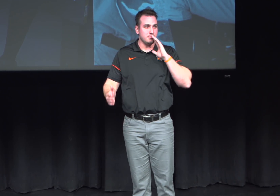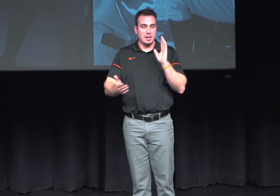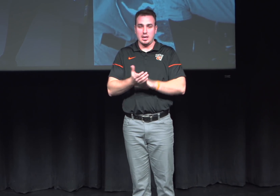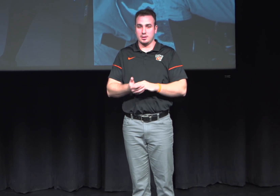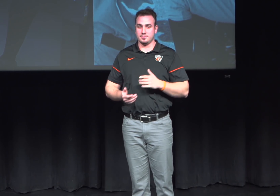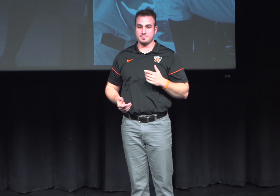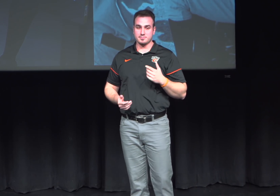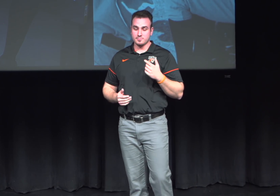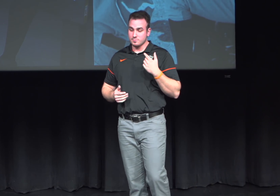Bad.